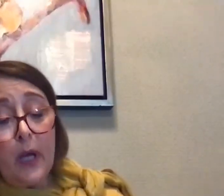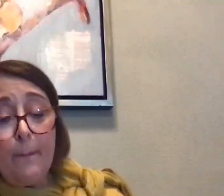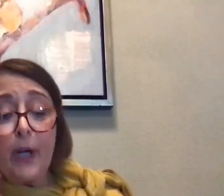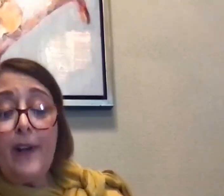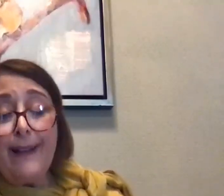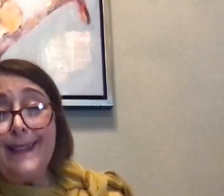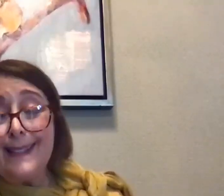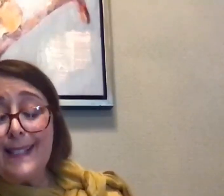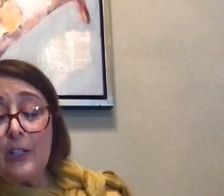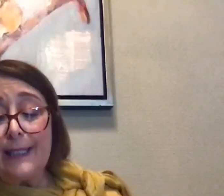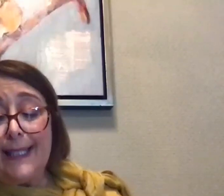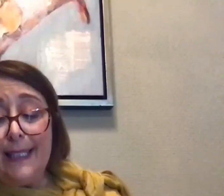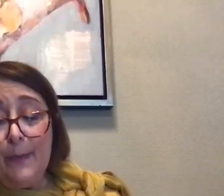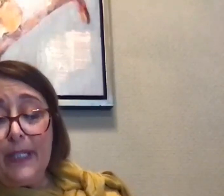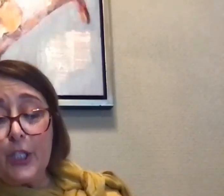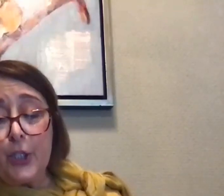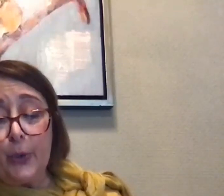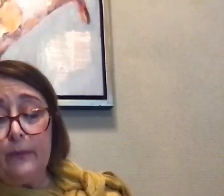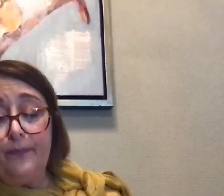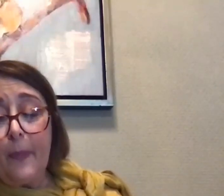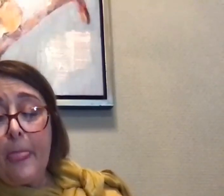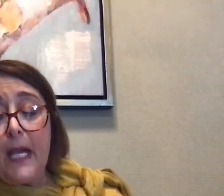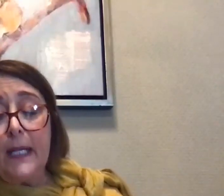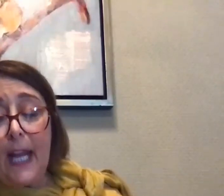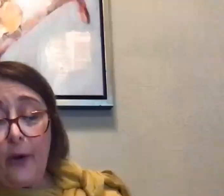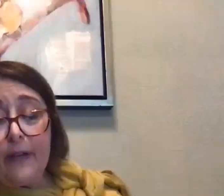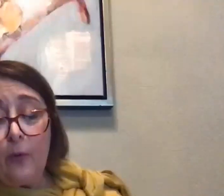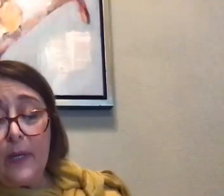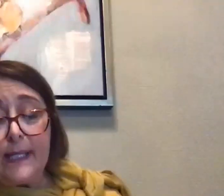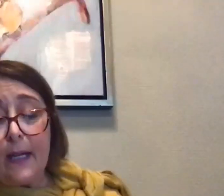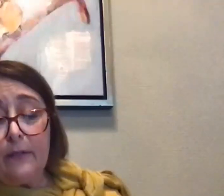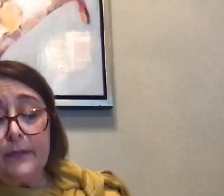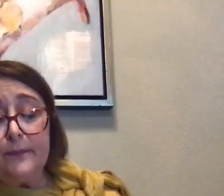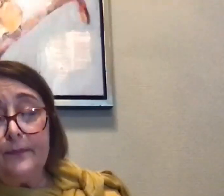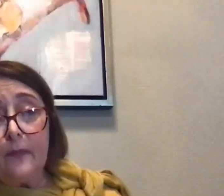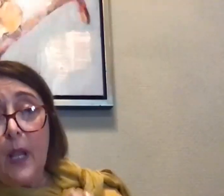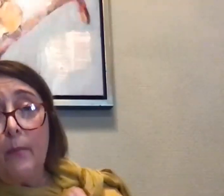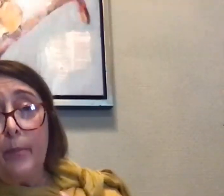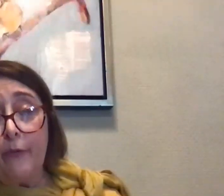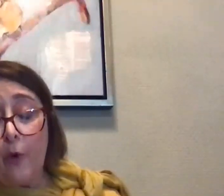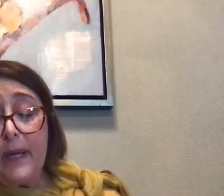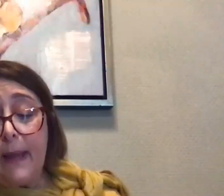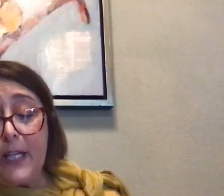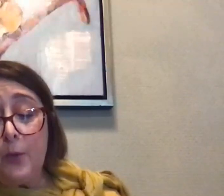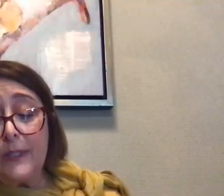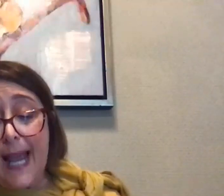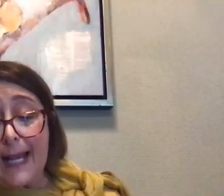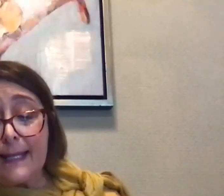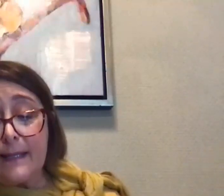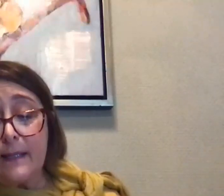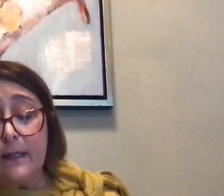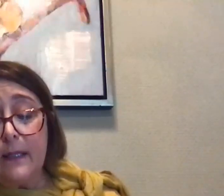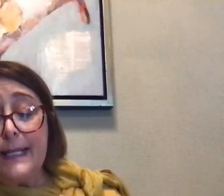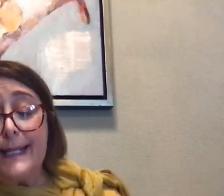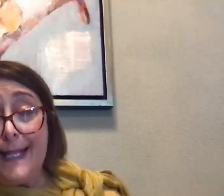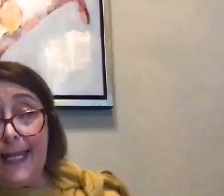include, but are not necessarily limited to, caring for oneself, performing manual